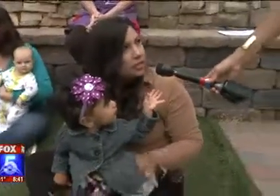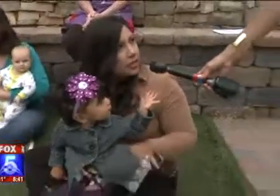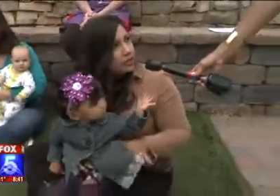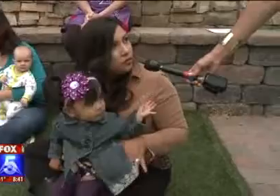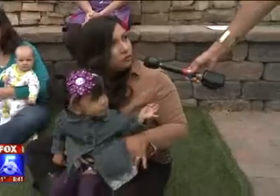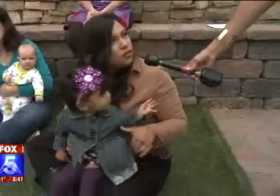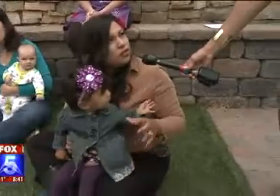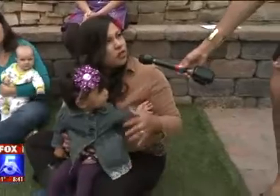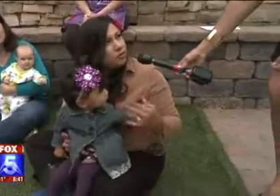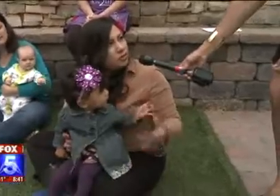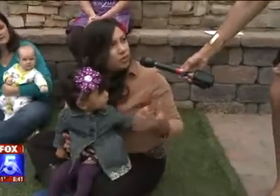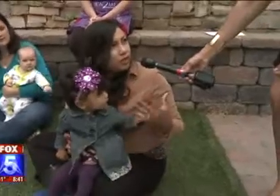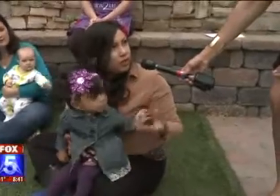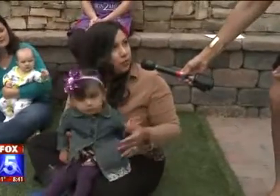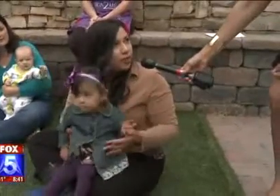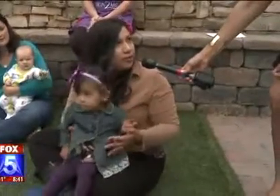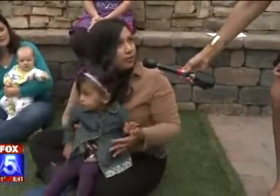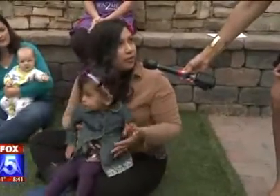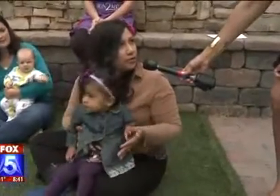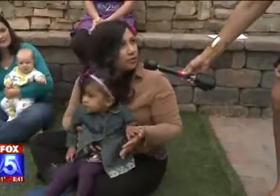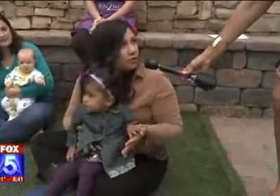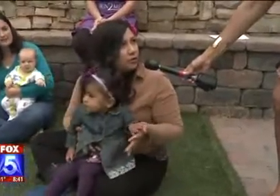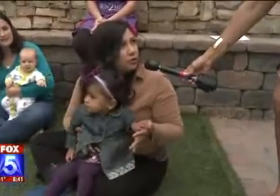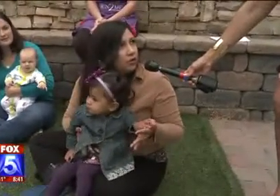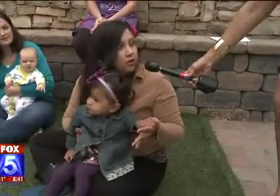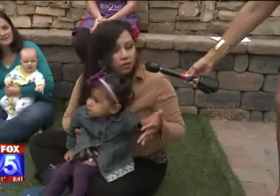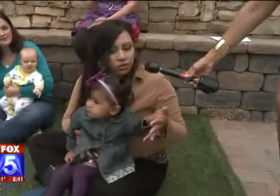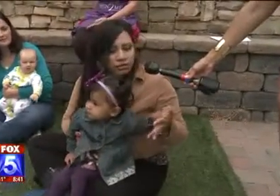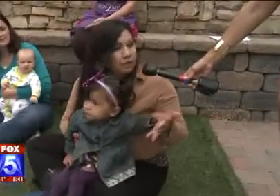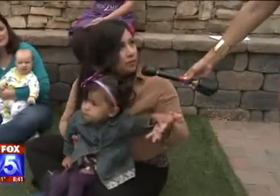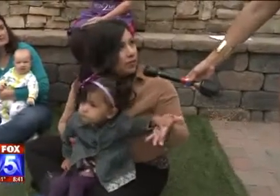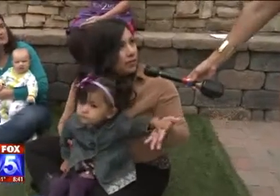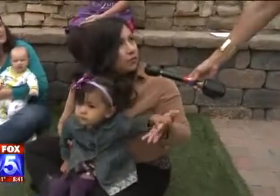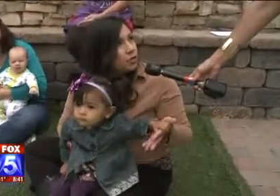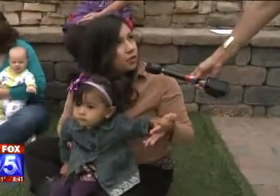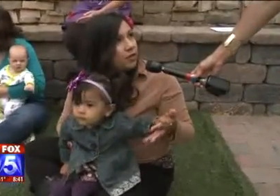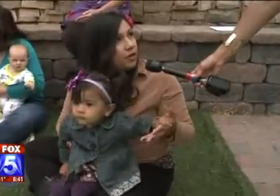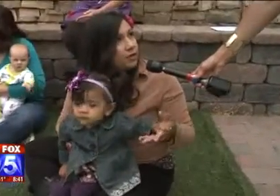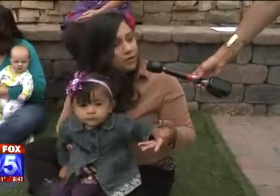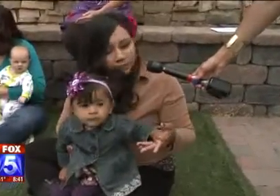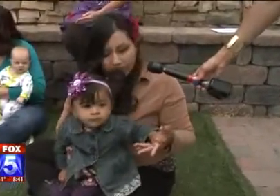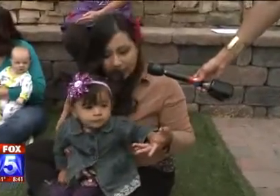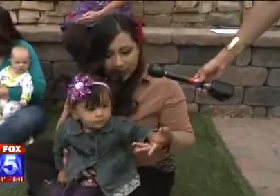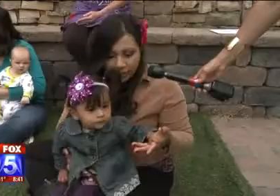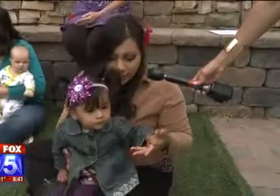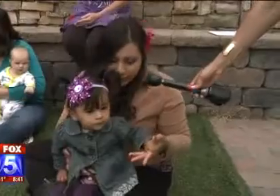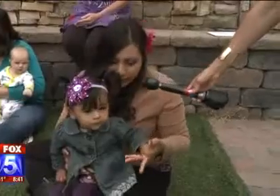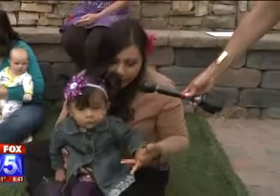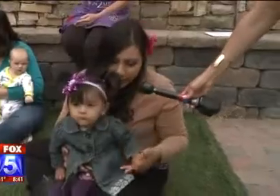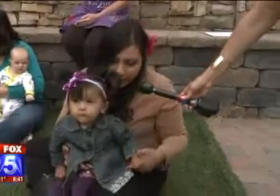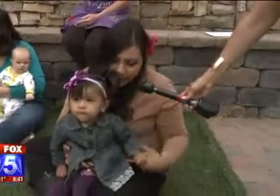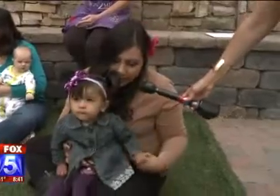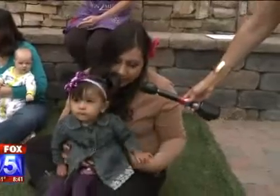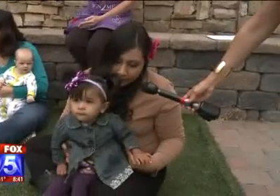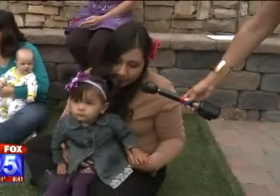get so frustrated when she's trying to communicate with us. So she's able to tell us what she wants. Like, are you hungry? You want to eat? What does she